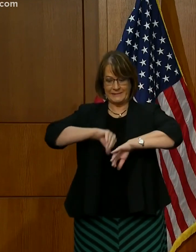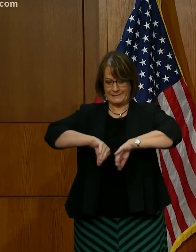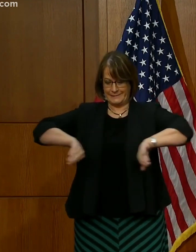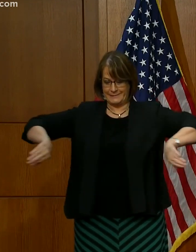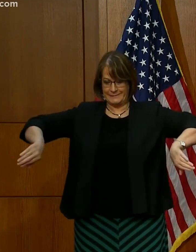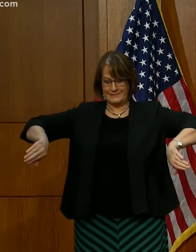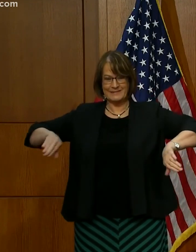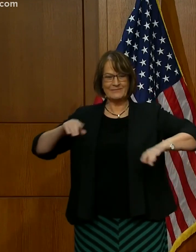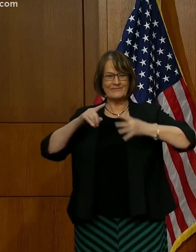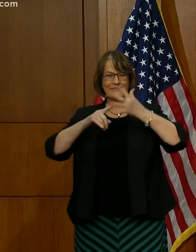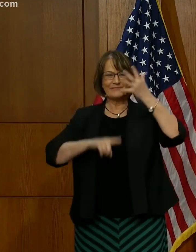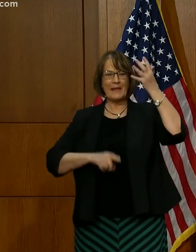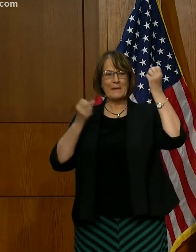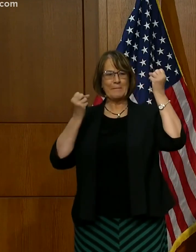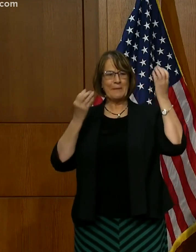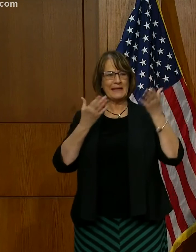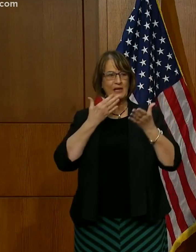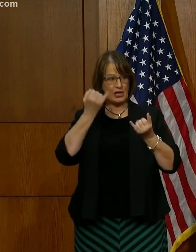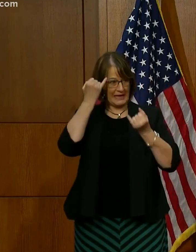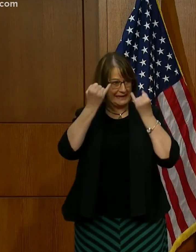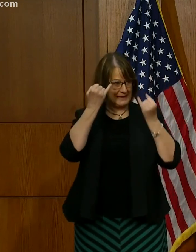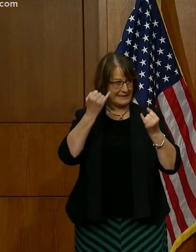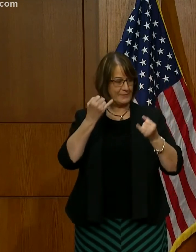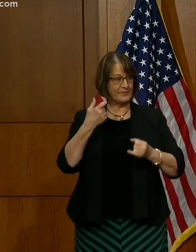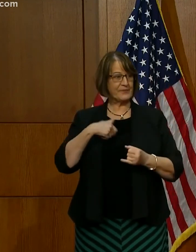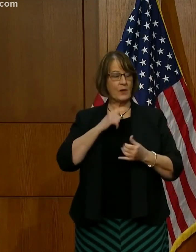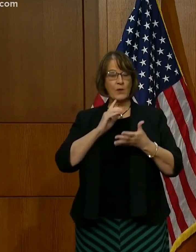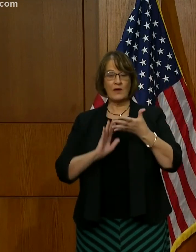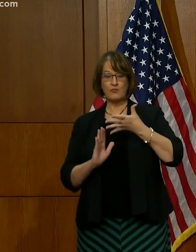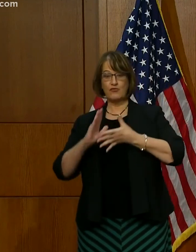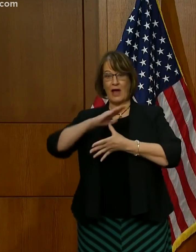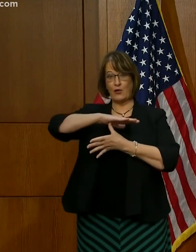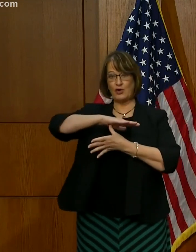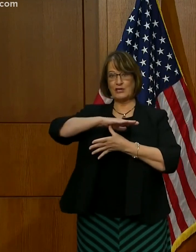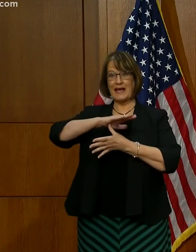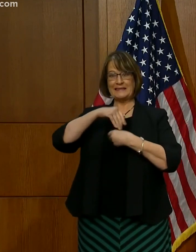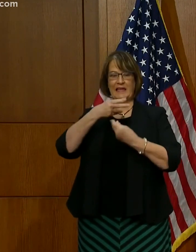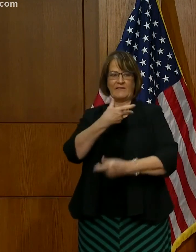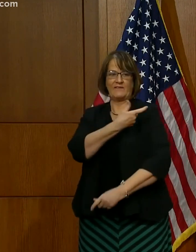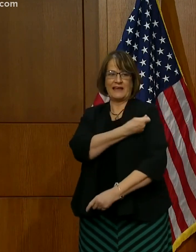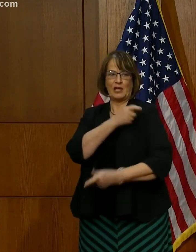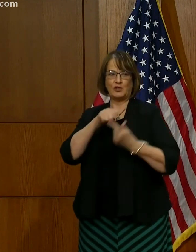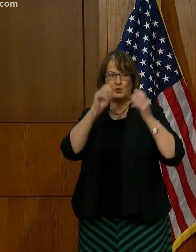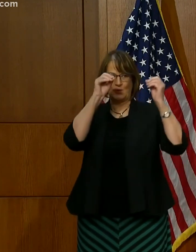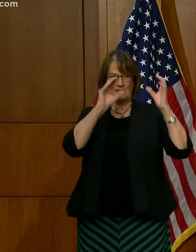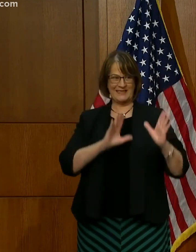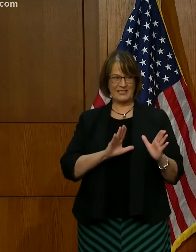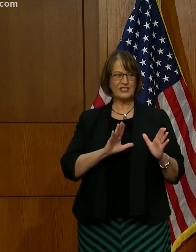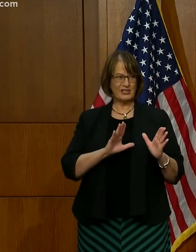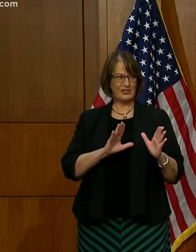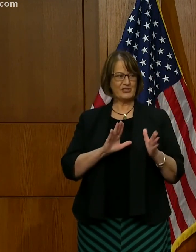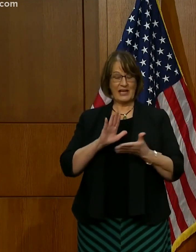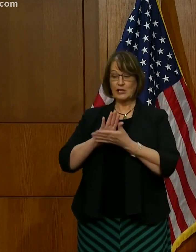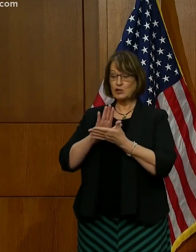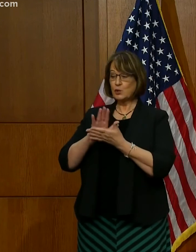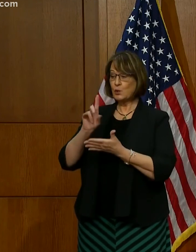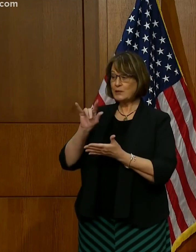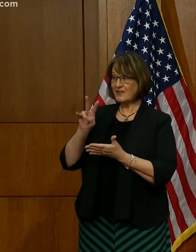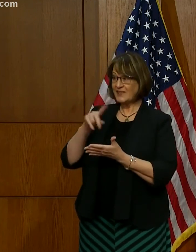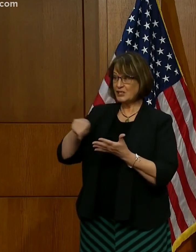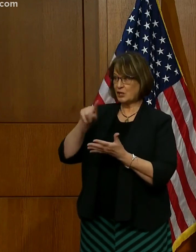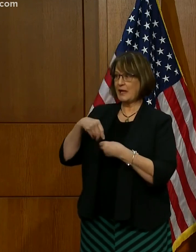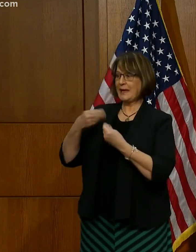more. We have prioritized vaccinating our teachers. We have given school divisions the funding that they